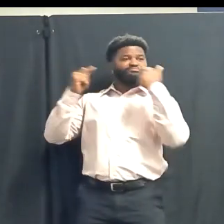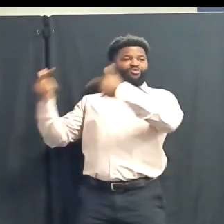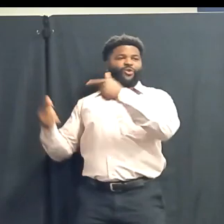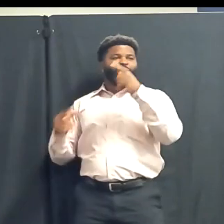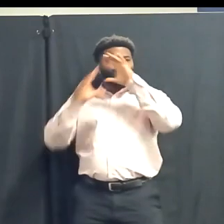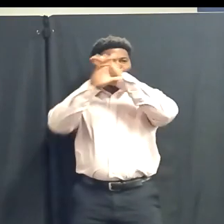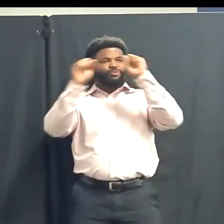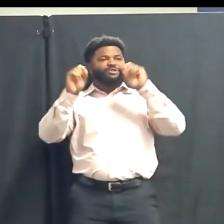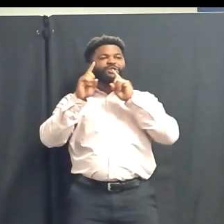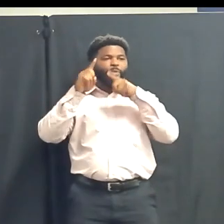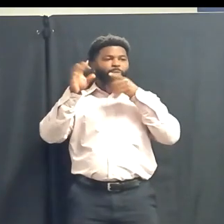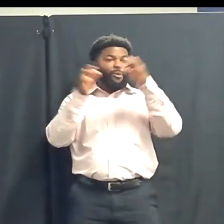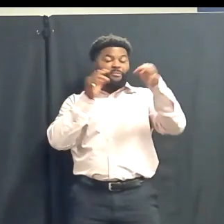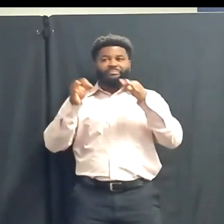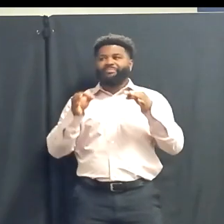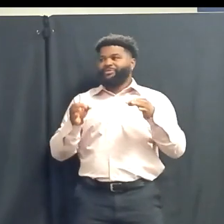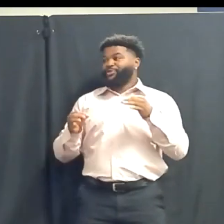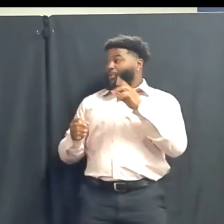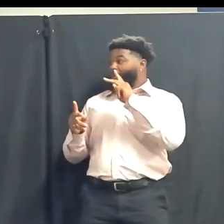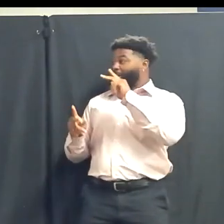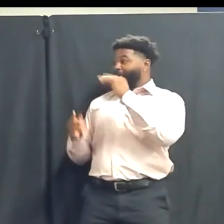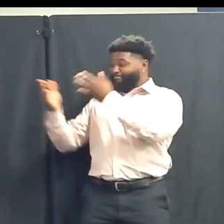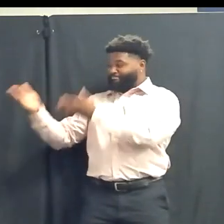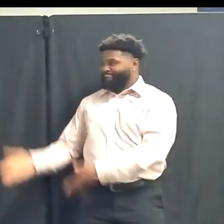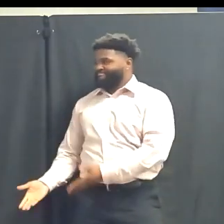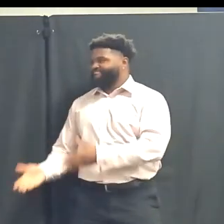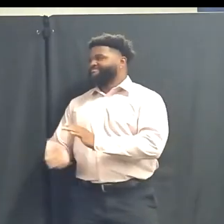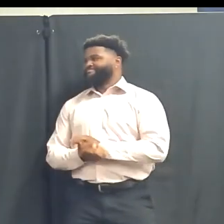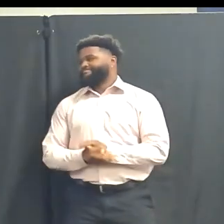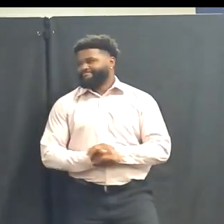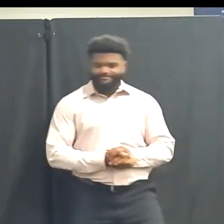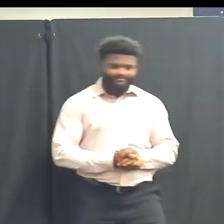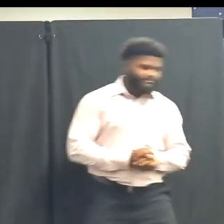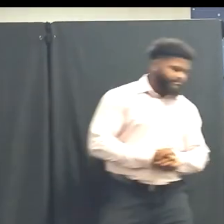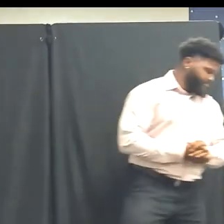superintendent's report, and I will turn that over to you, Kim.